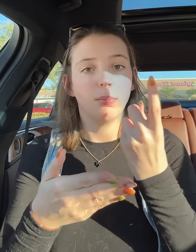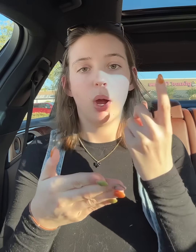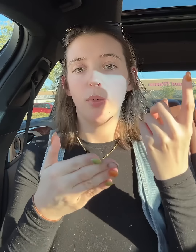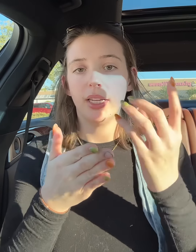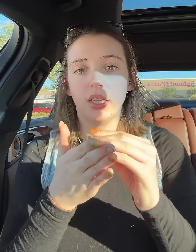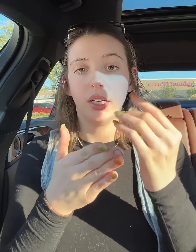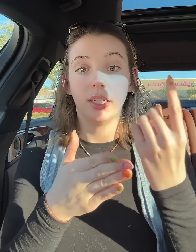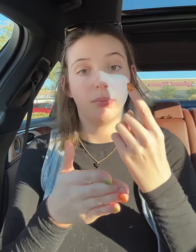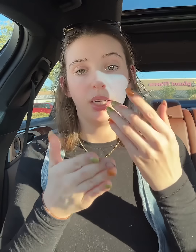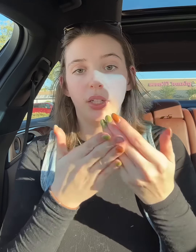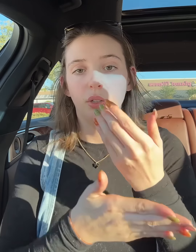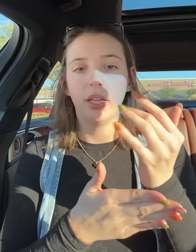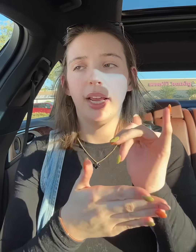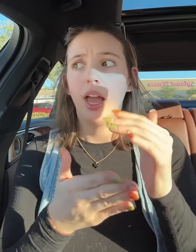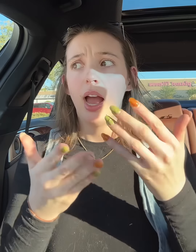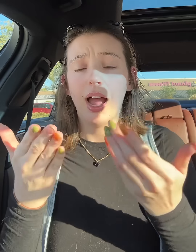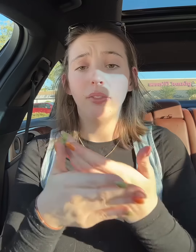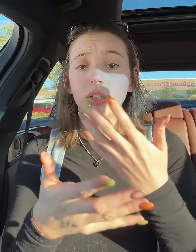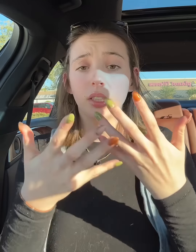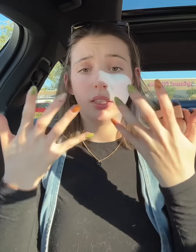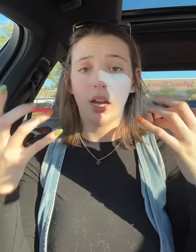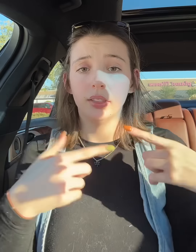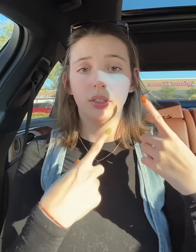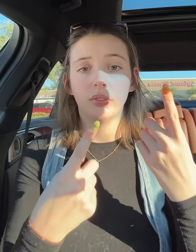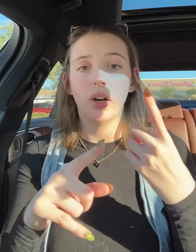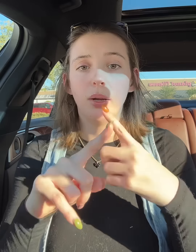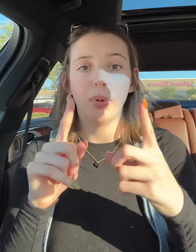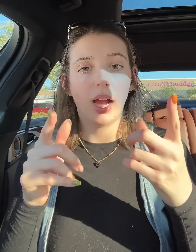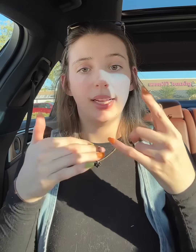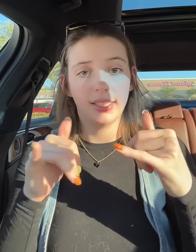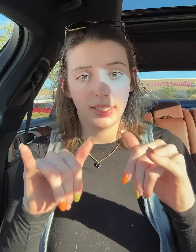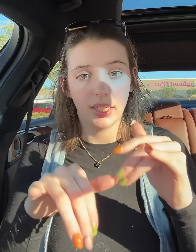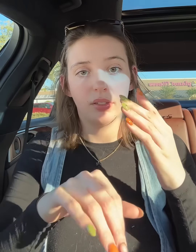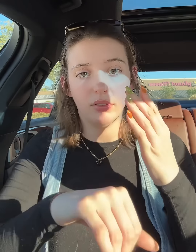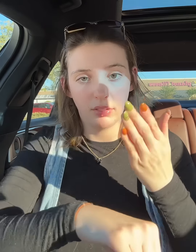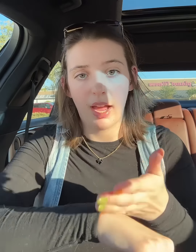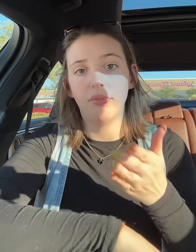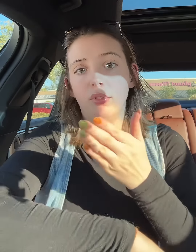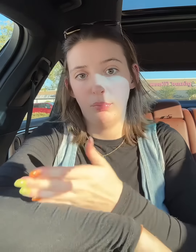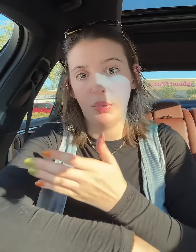always learning something new. I've learned a lot so far, but I still have to improve.